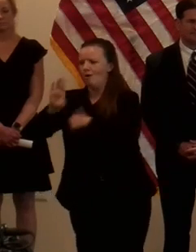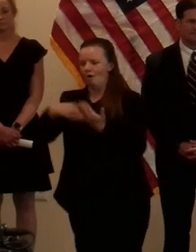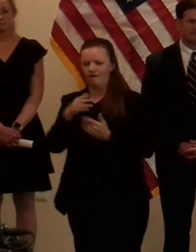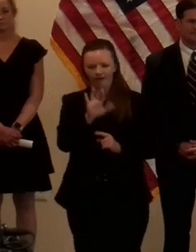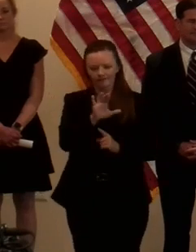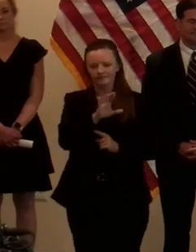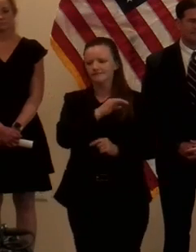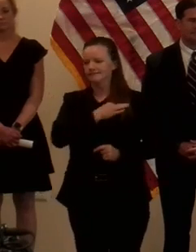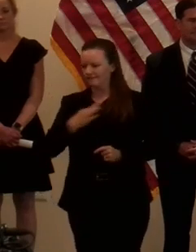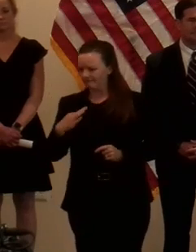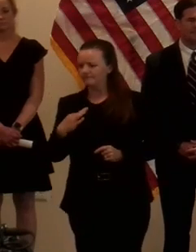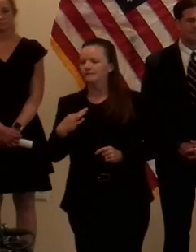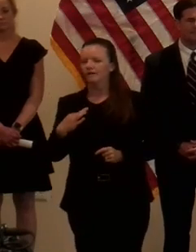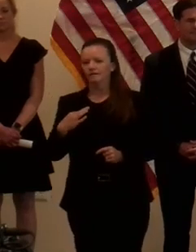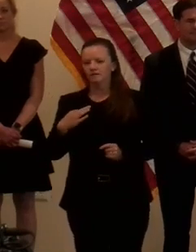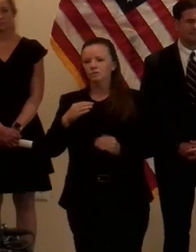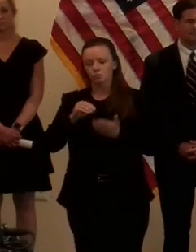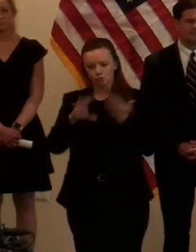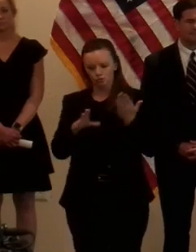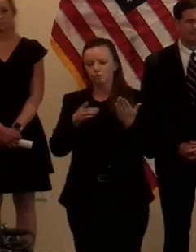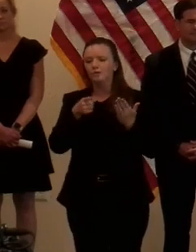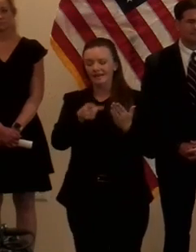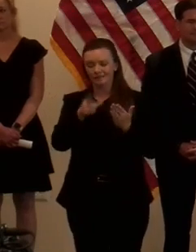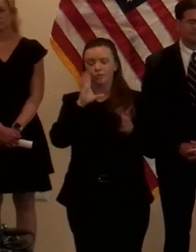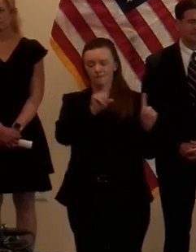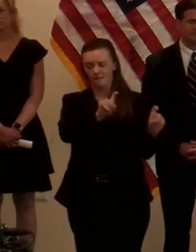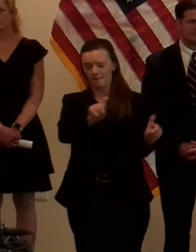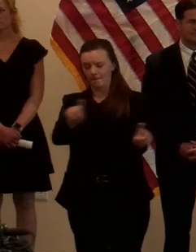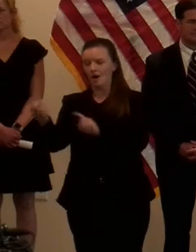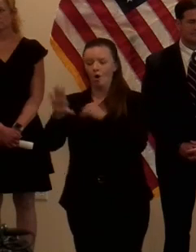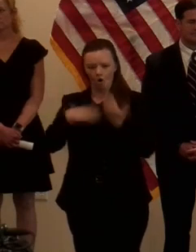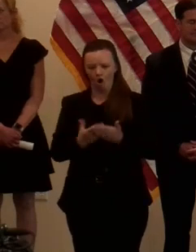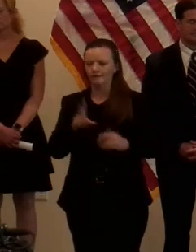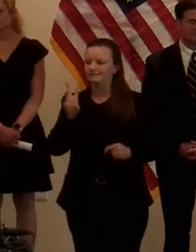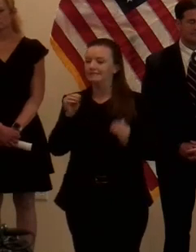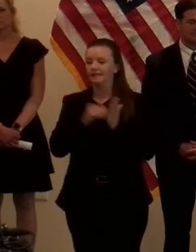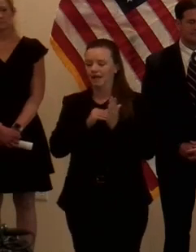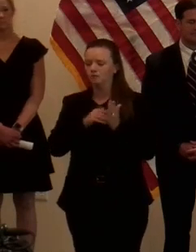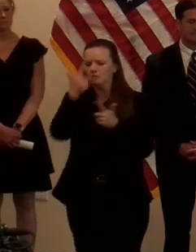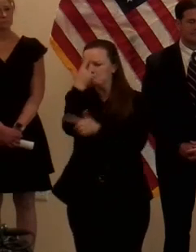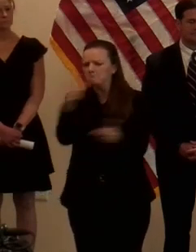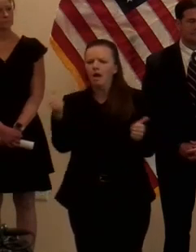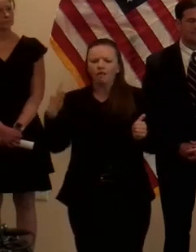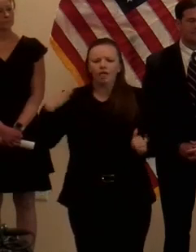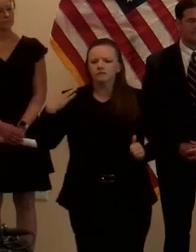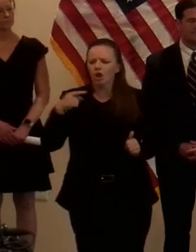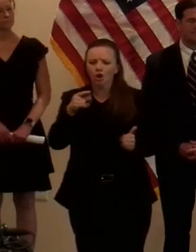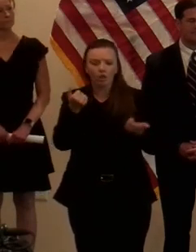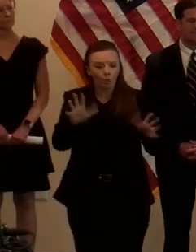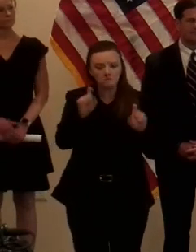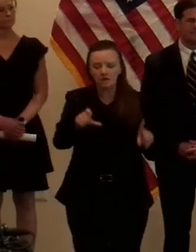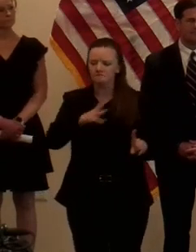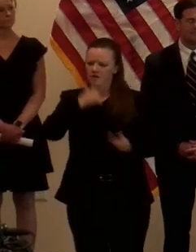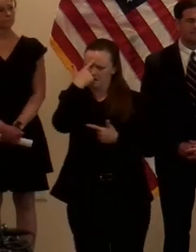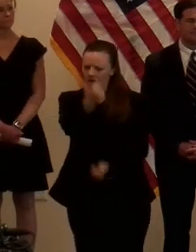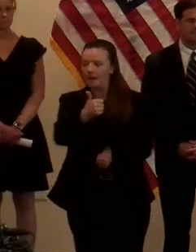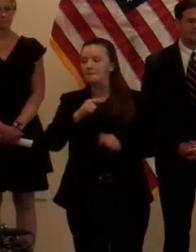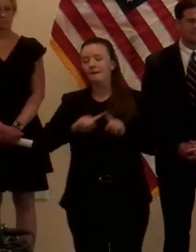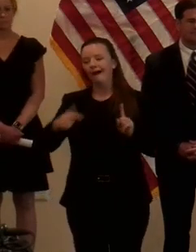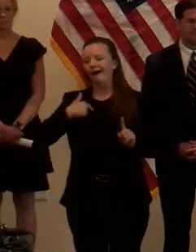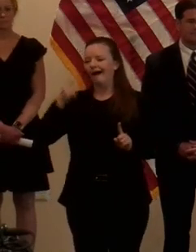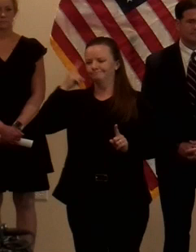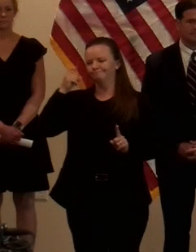staff members, and our students. That's 60,000 people. It'll be voluntary. My sense is that most people want to